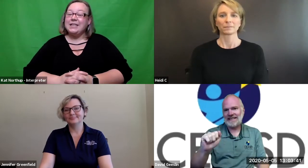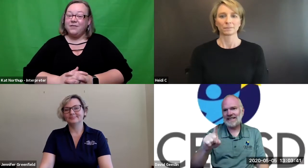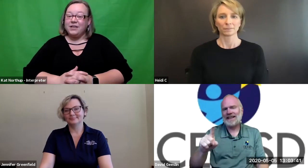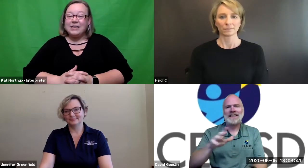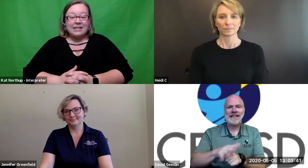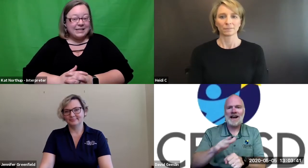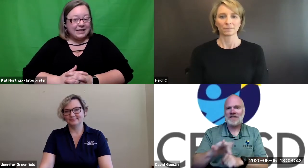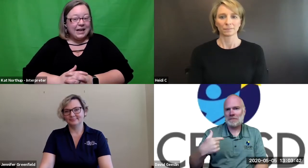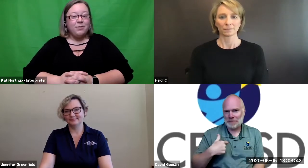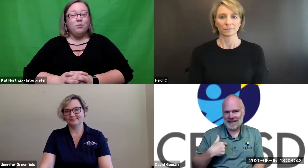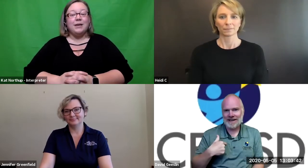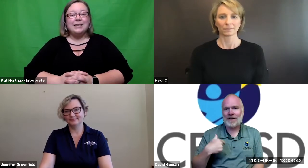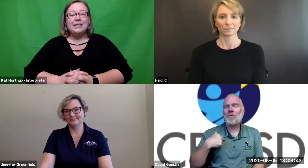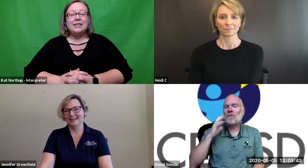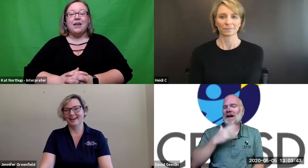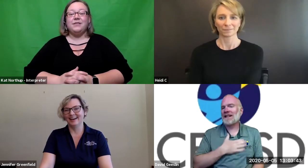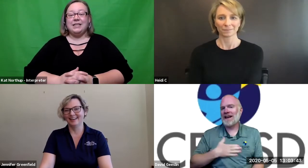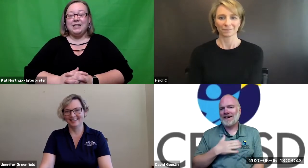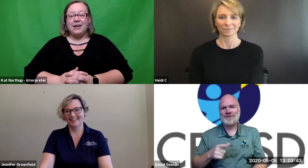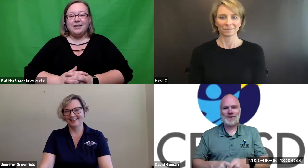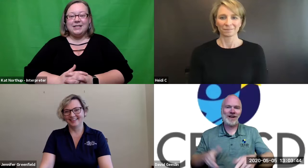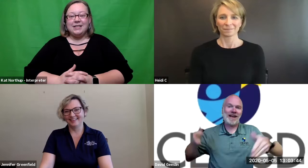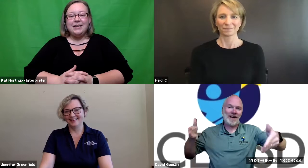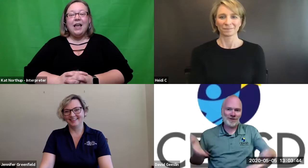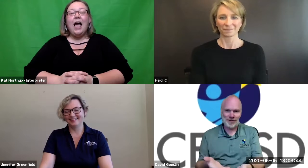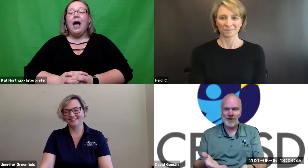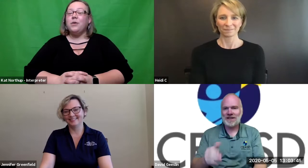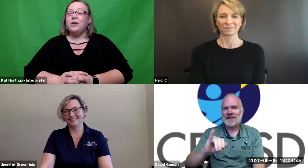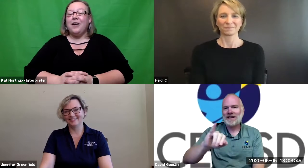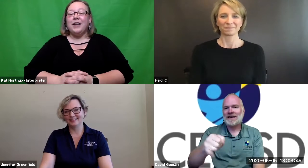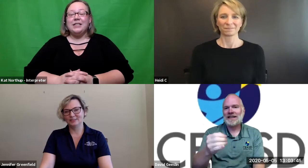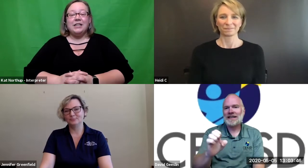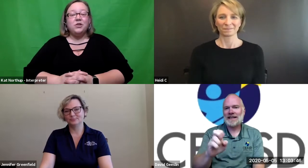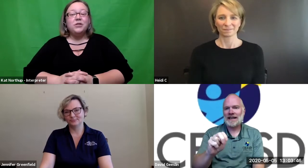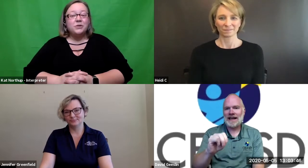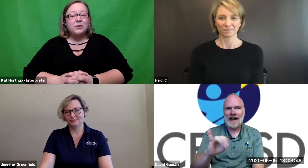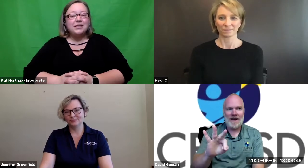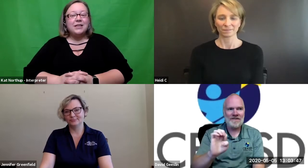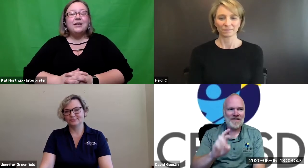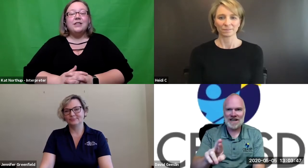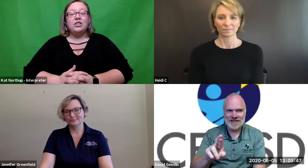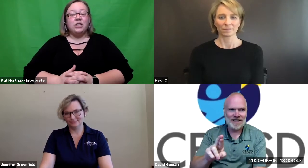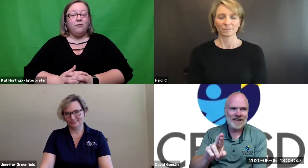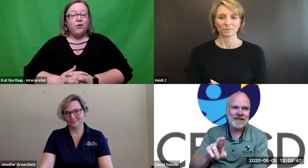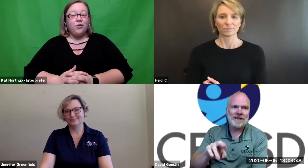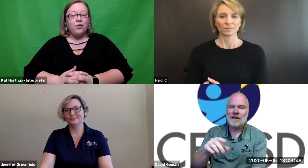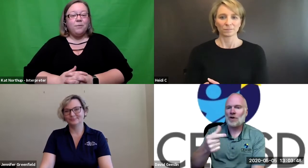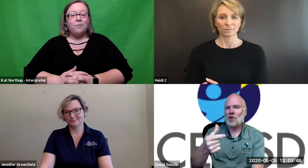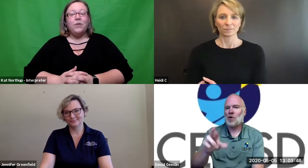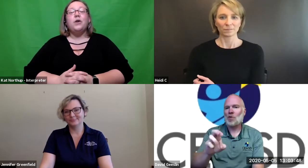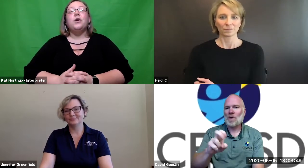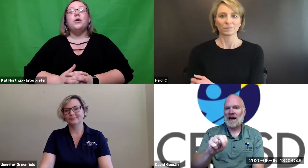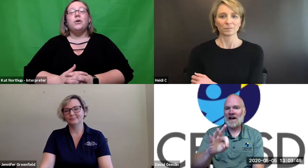is David Gieslin. I'm the president of CEASD. I would now like to introduce Jennifer